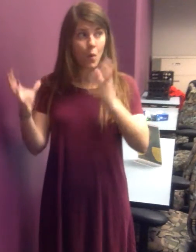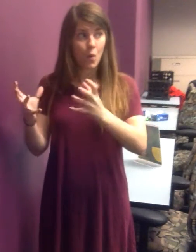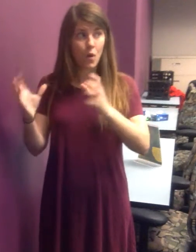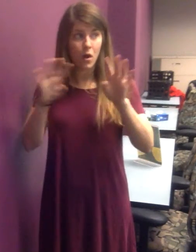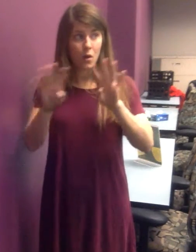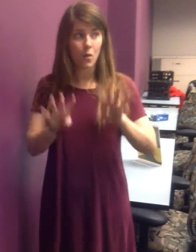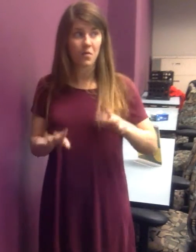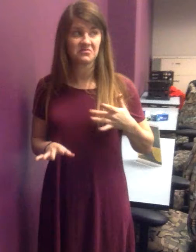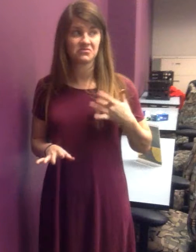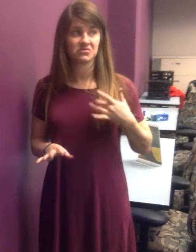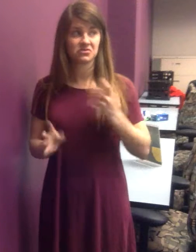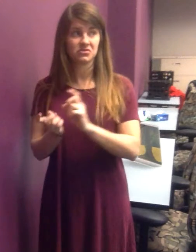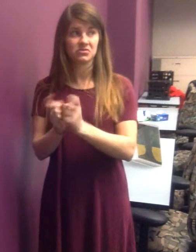Lord Monckton.